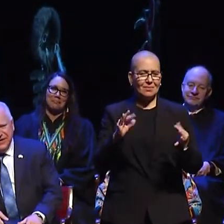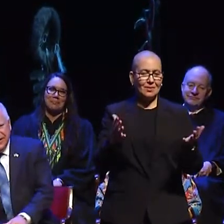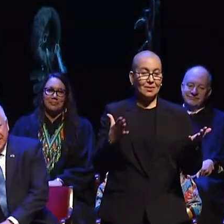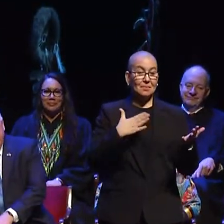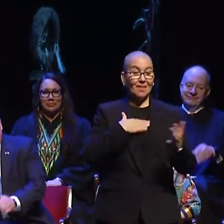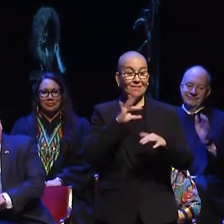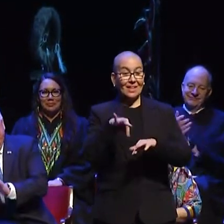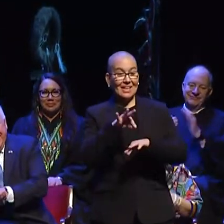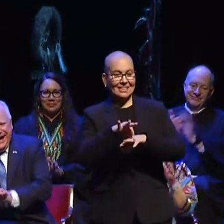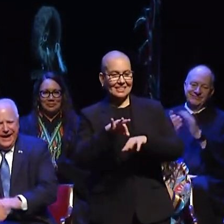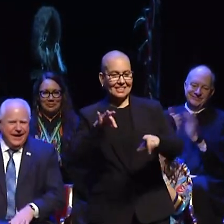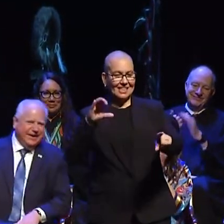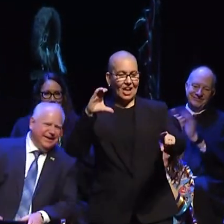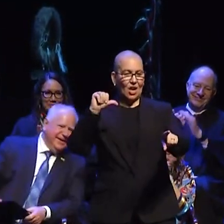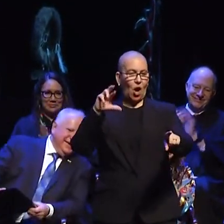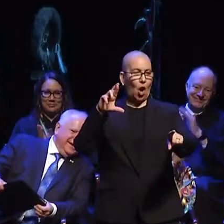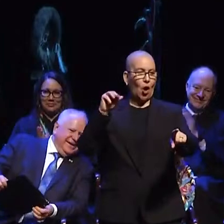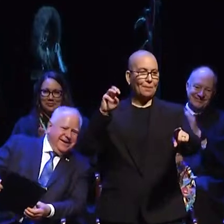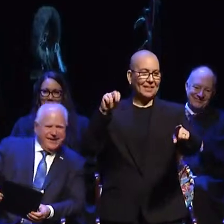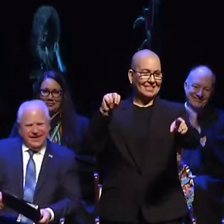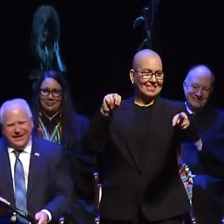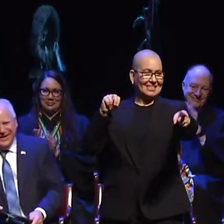Karen, who